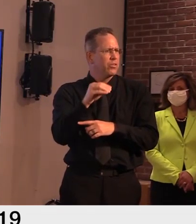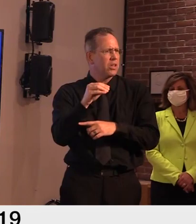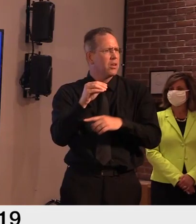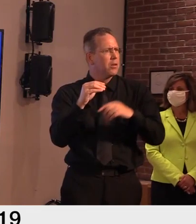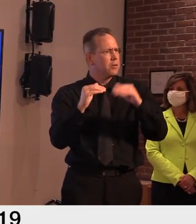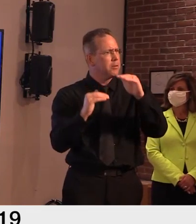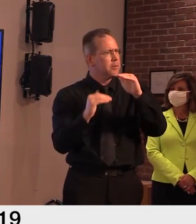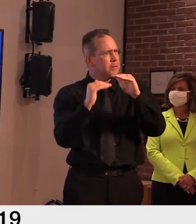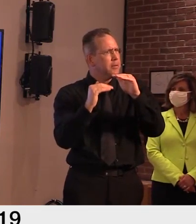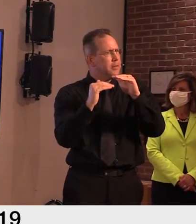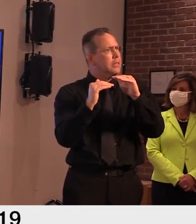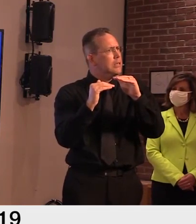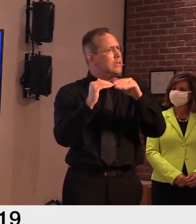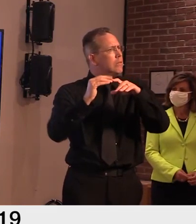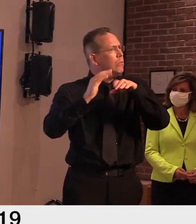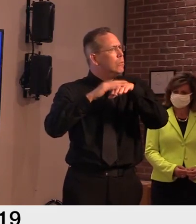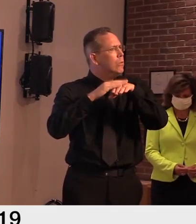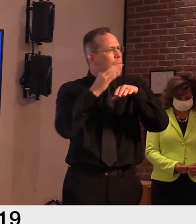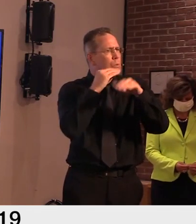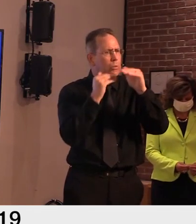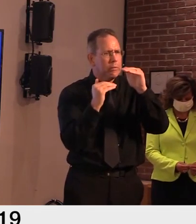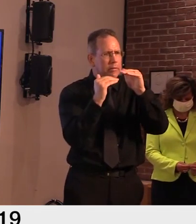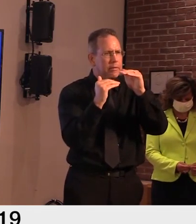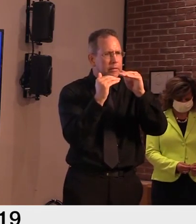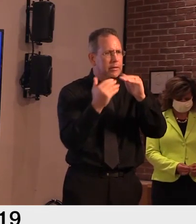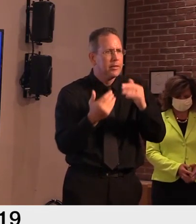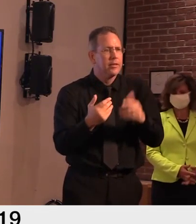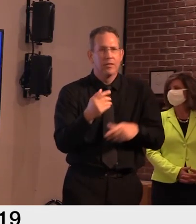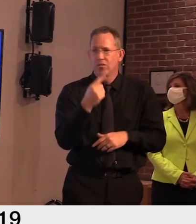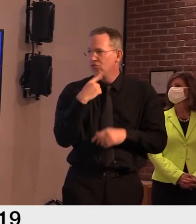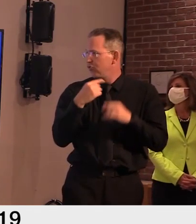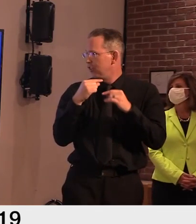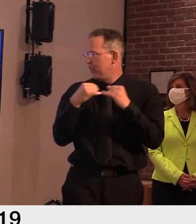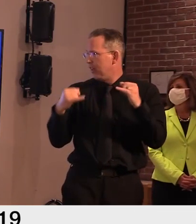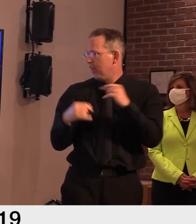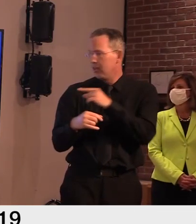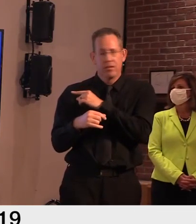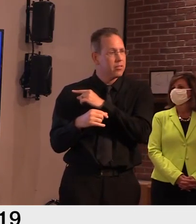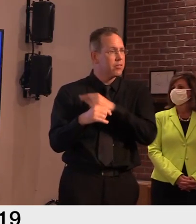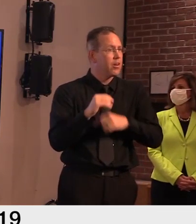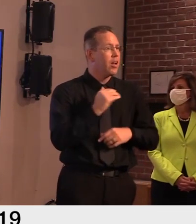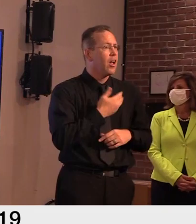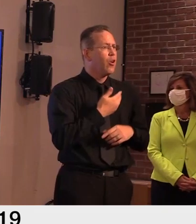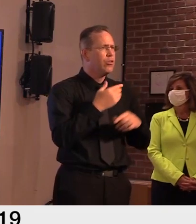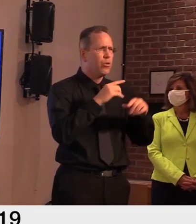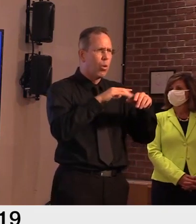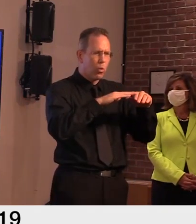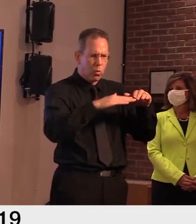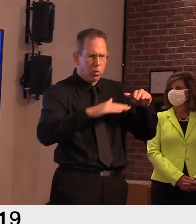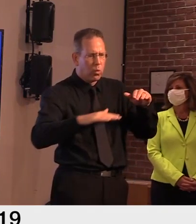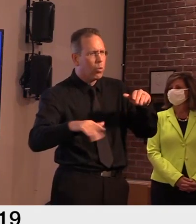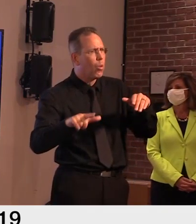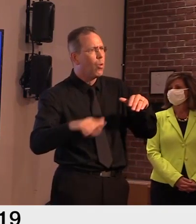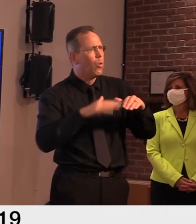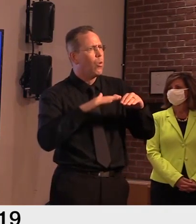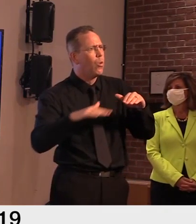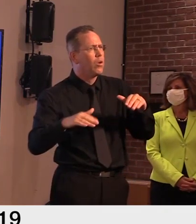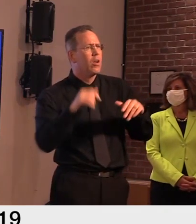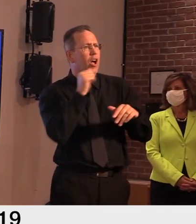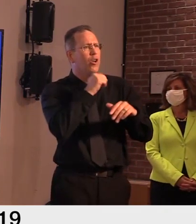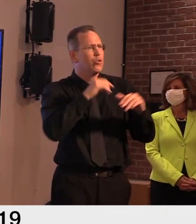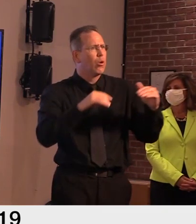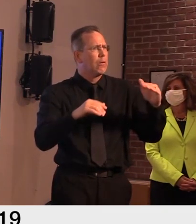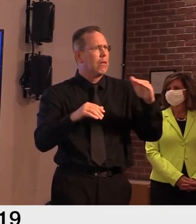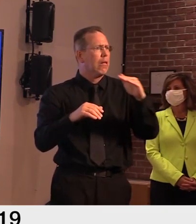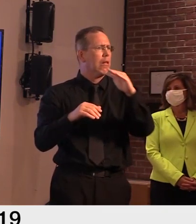viral growth rate trending around 4%, and it's remained steady, or it's been sustained for that basically 2-week period. Again,